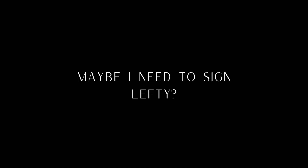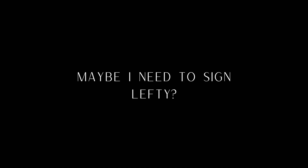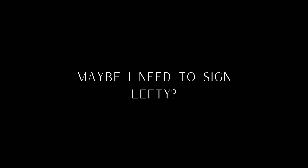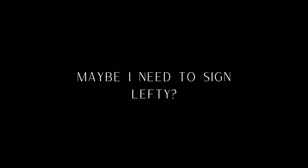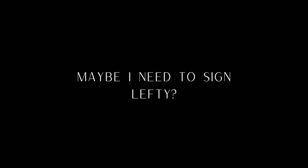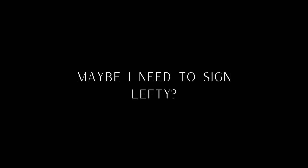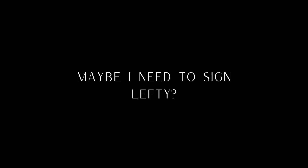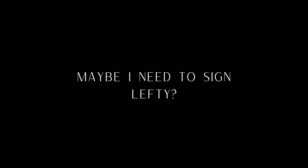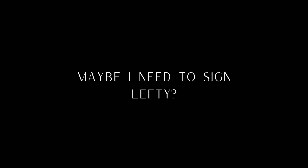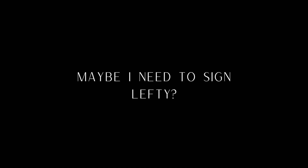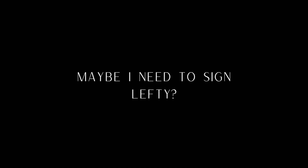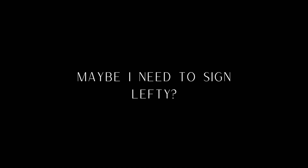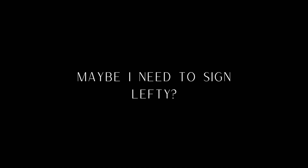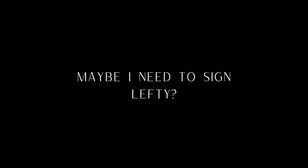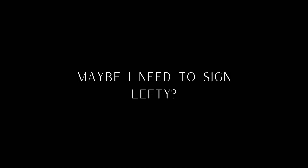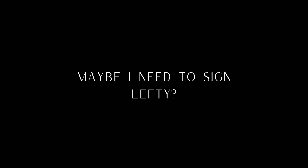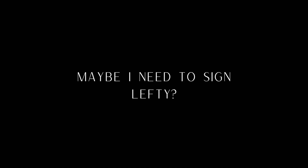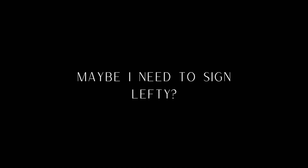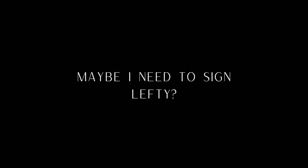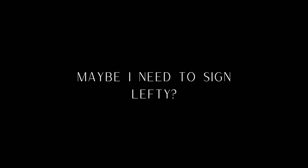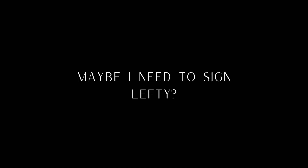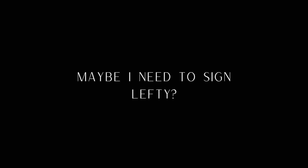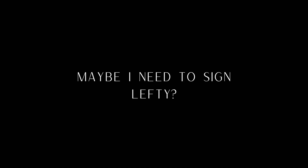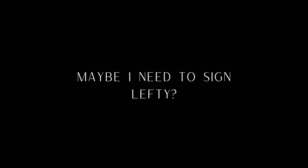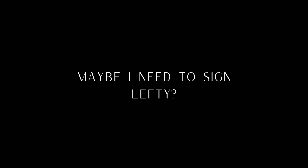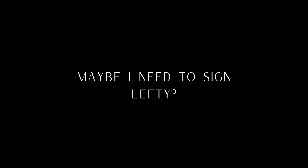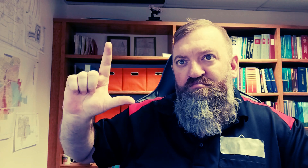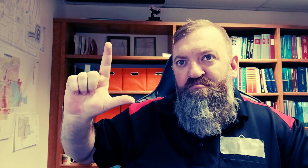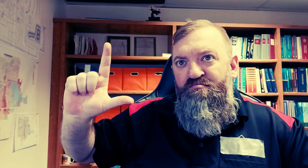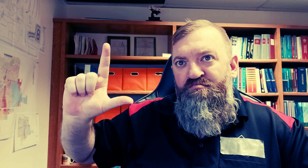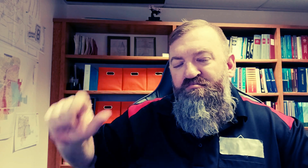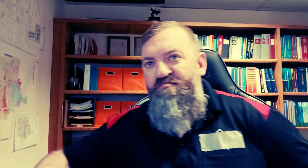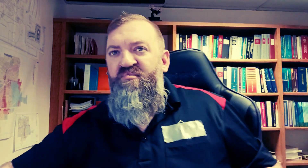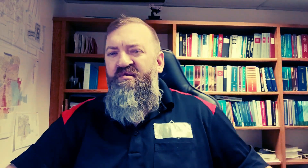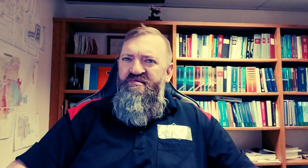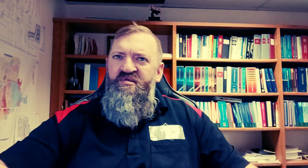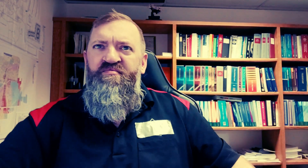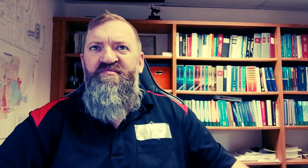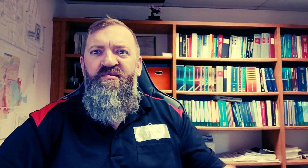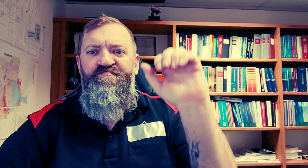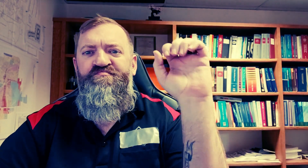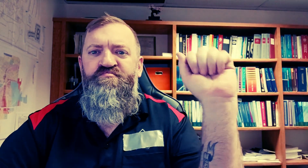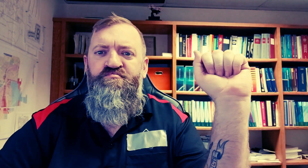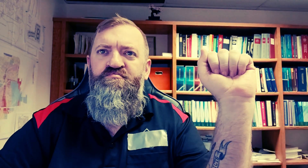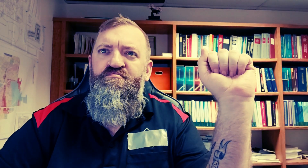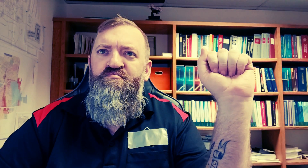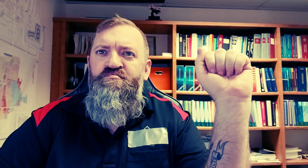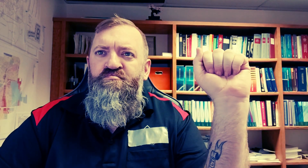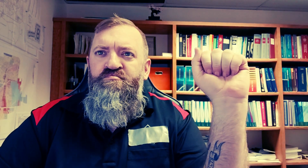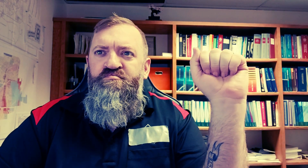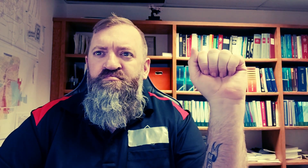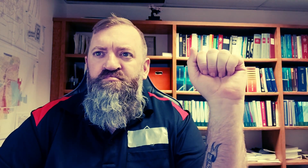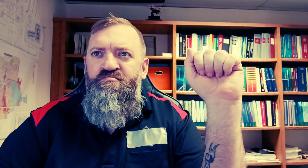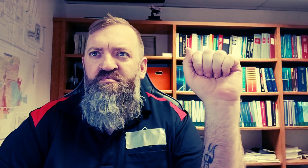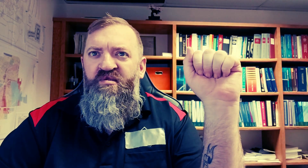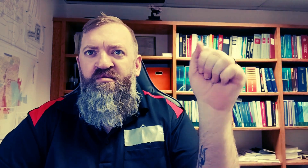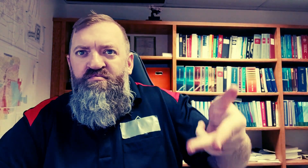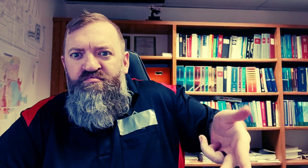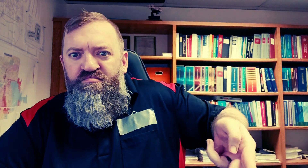with either hand, whichever is more comfortable. As it was my first time with letter spelling, I thought possibly maybe it's a user error. Maybe